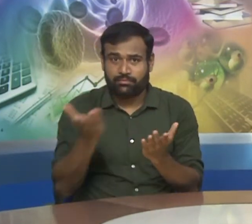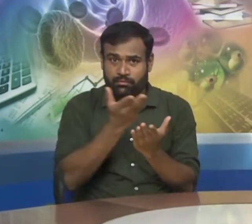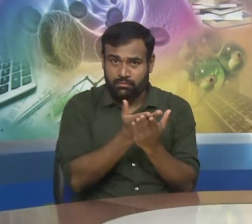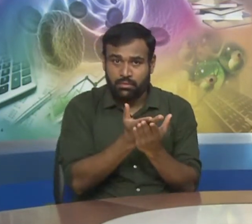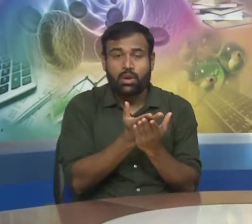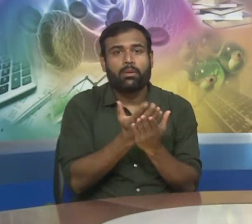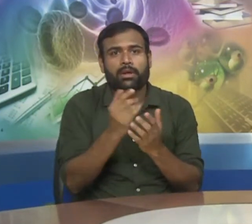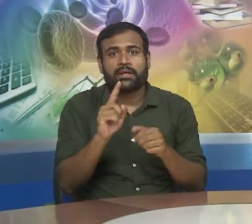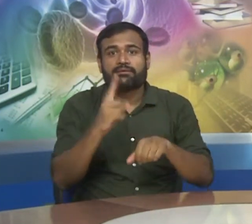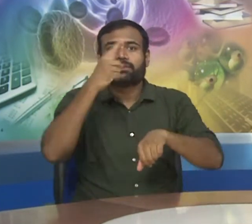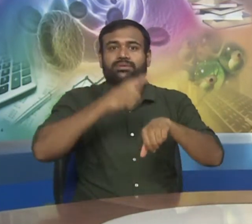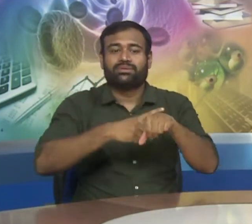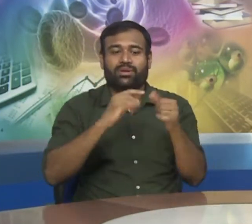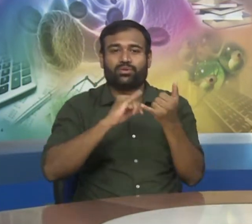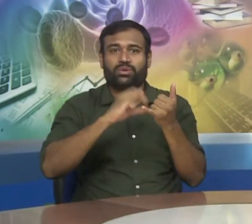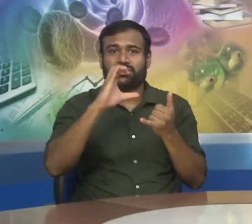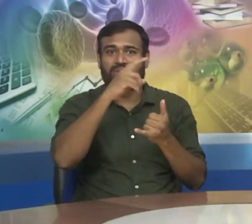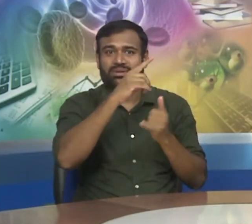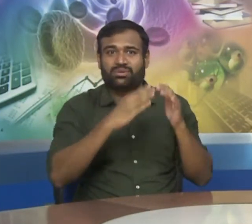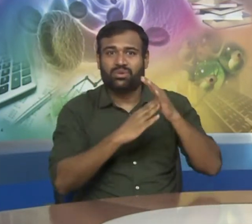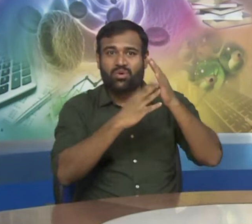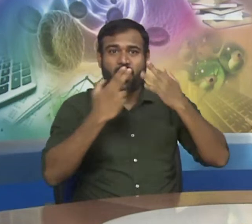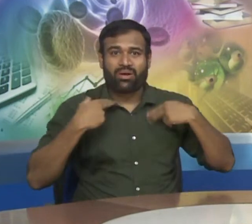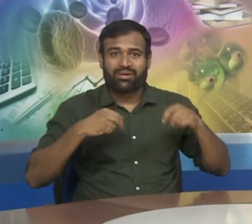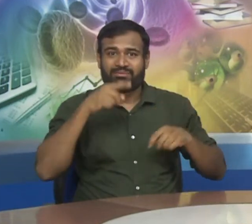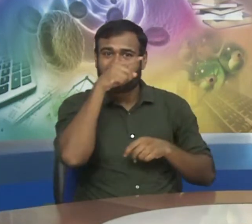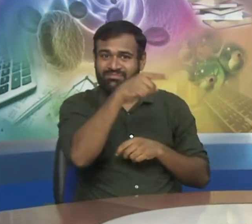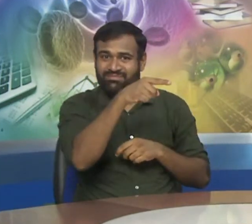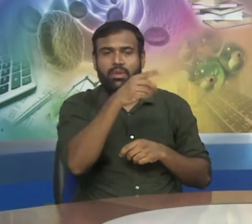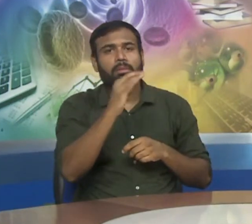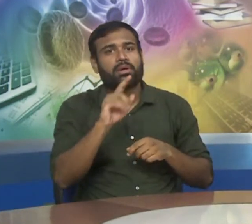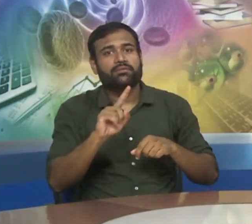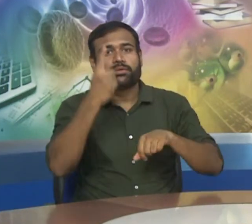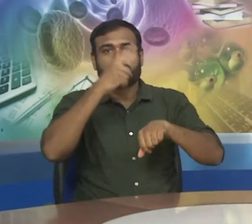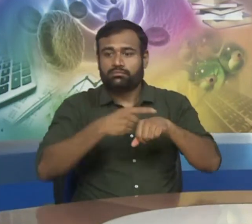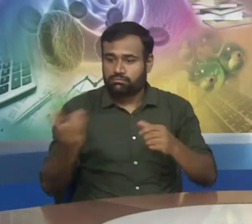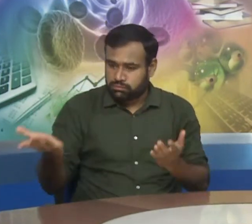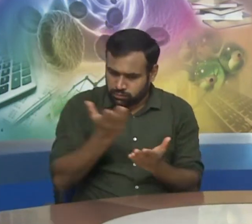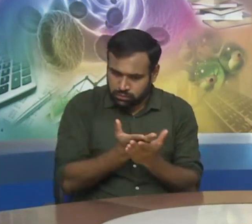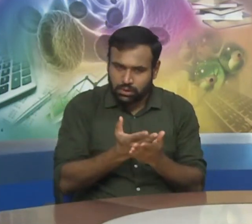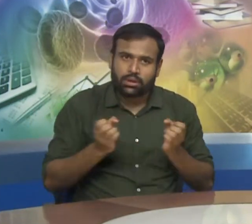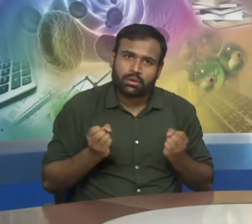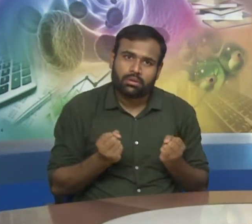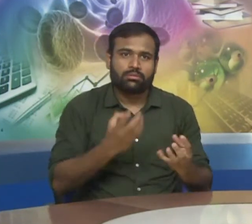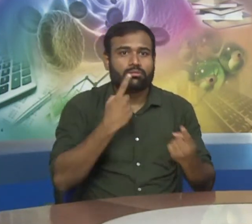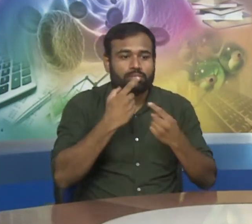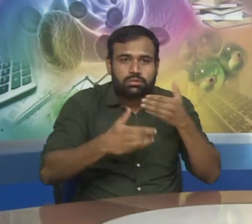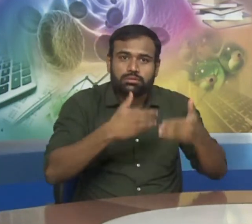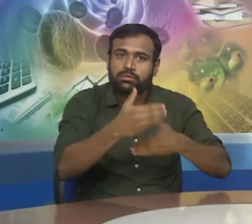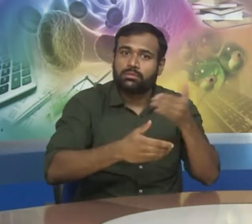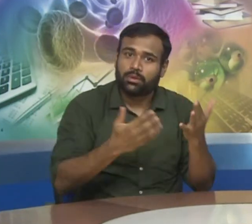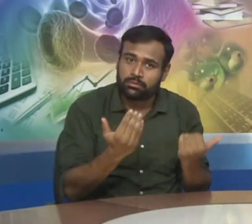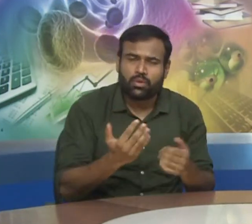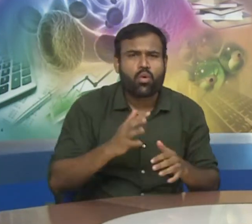It heard and decided cases only under its original and appellate jurisdiction.